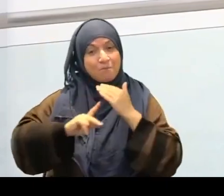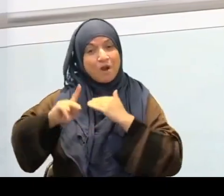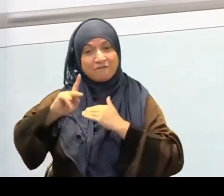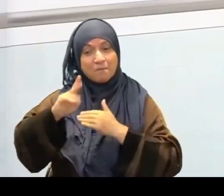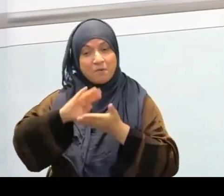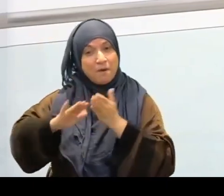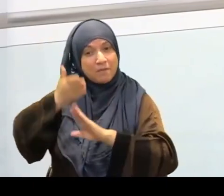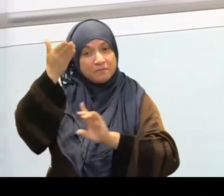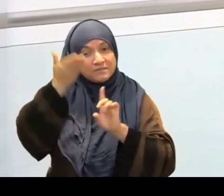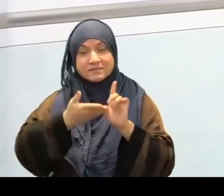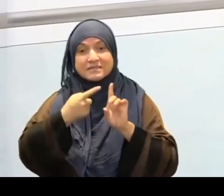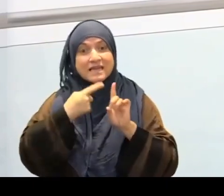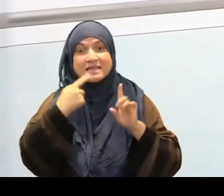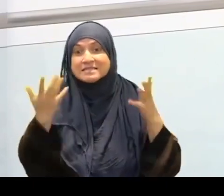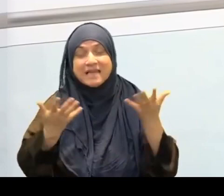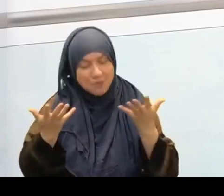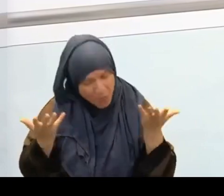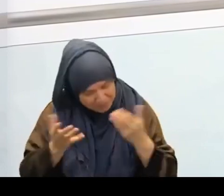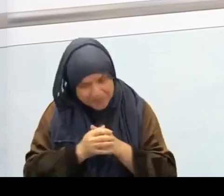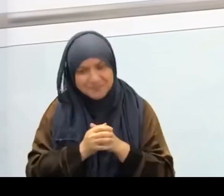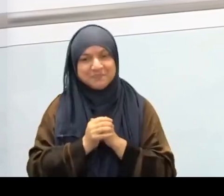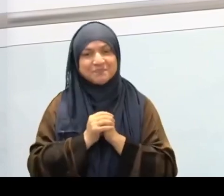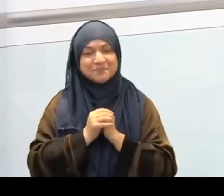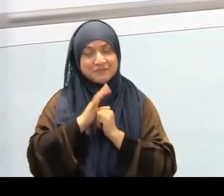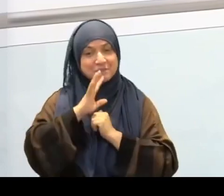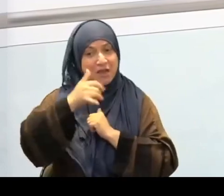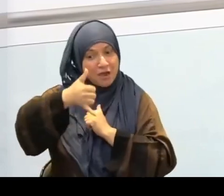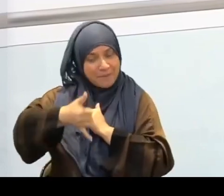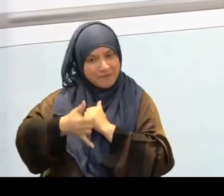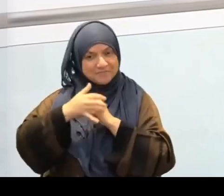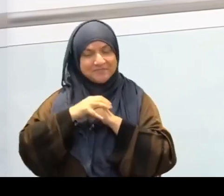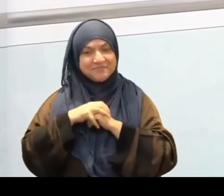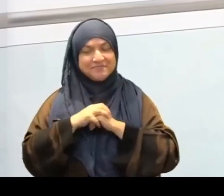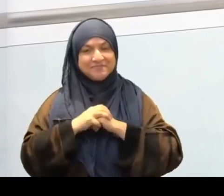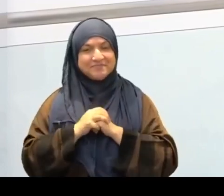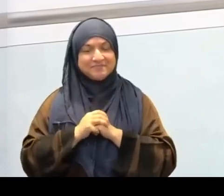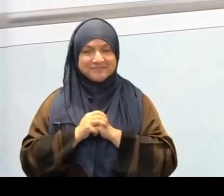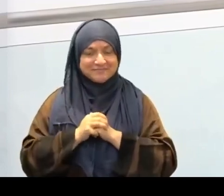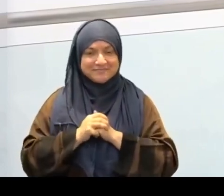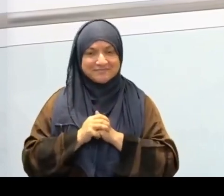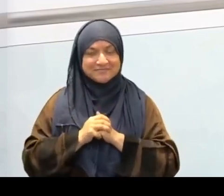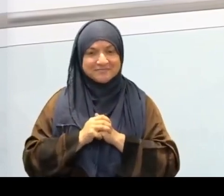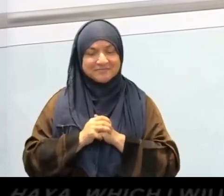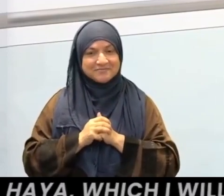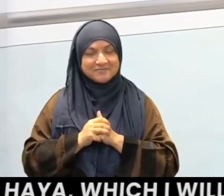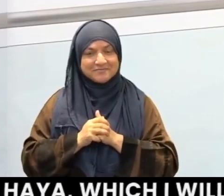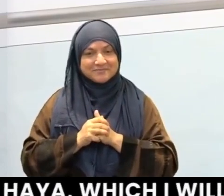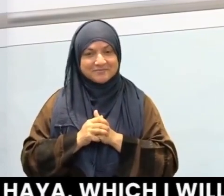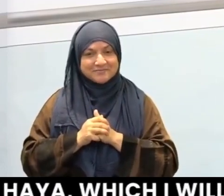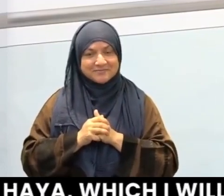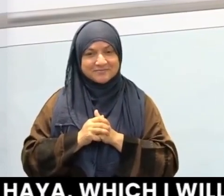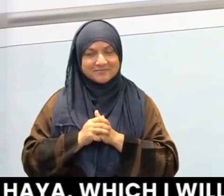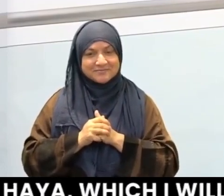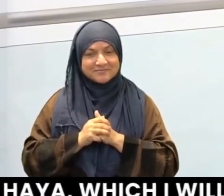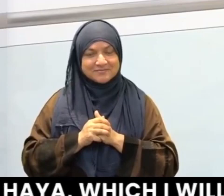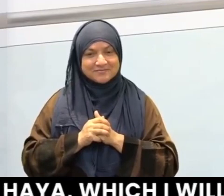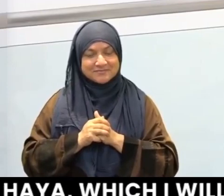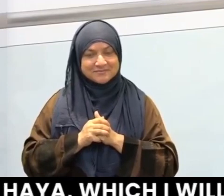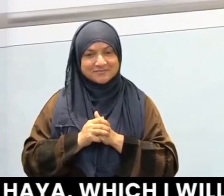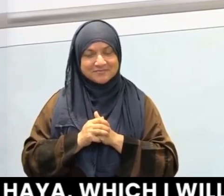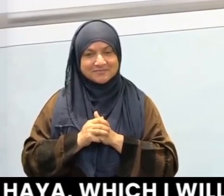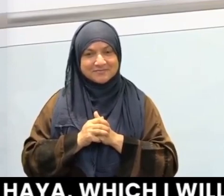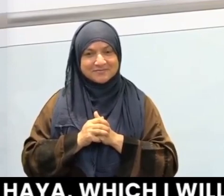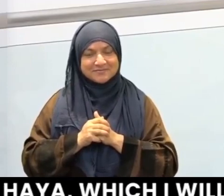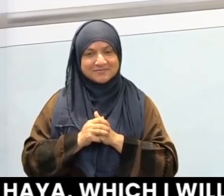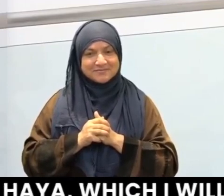al-iman, wal-imanu fil jannah, wal-bada'u min al-jafa' wal-jafa'u fil nar. Haya', which I